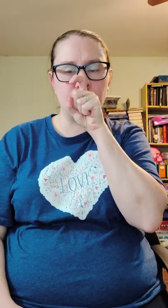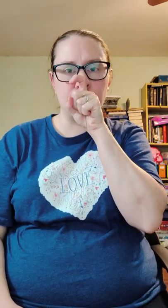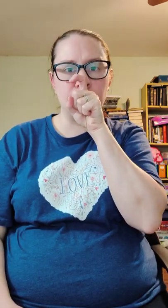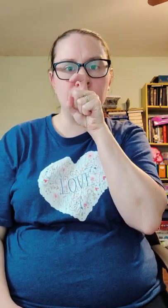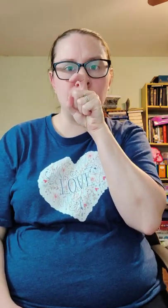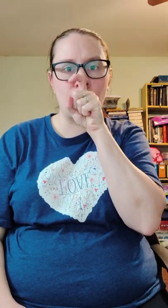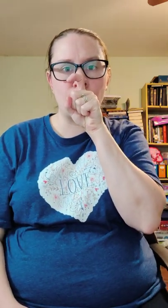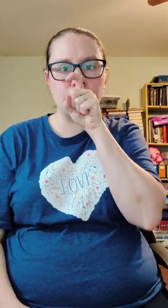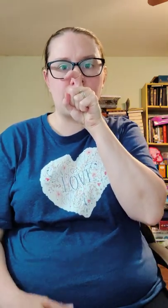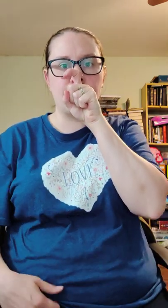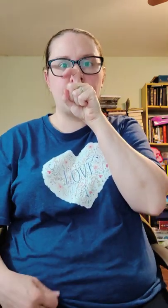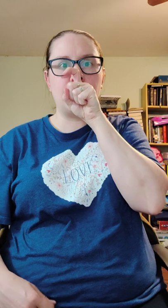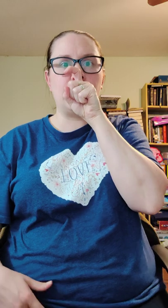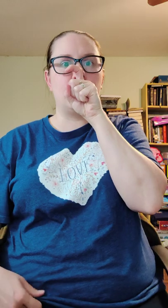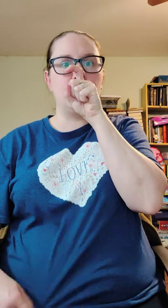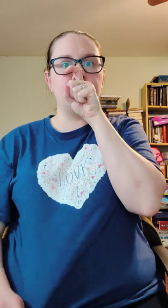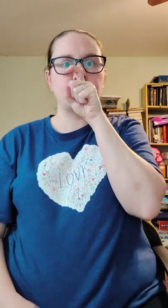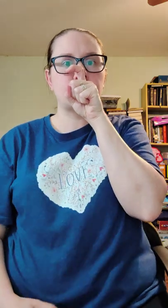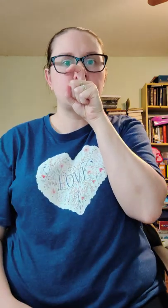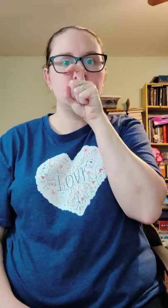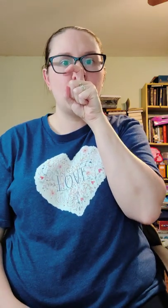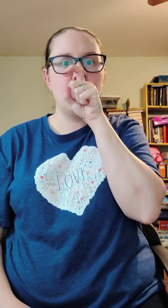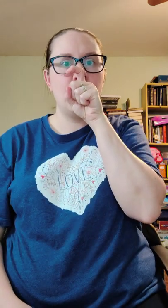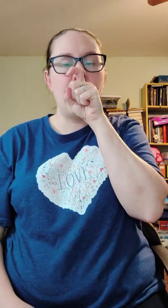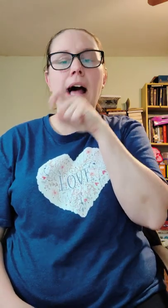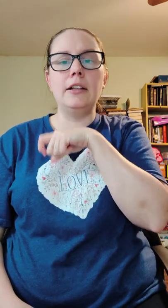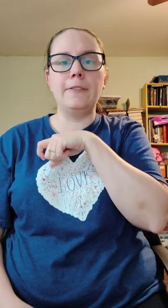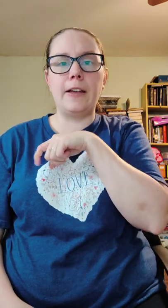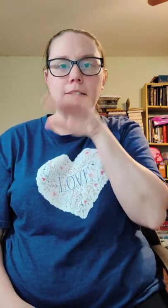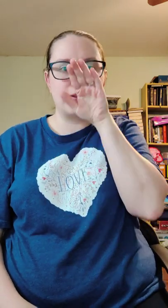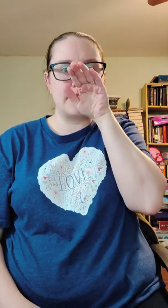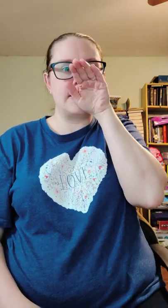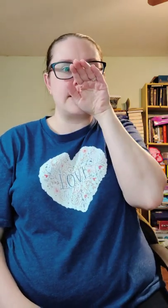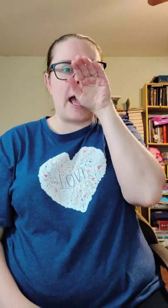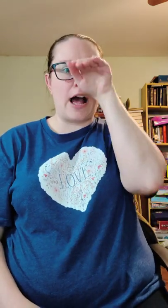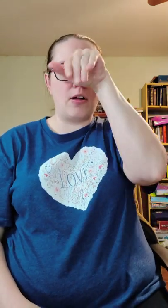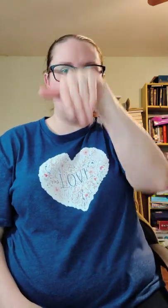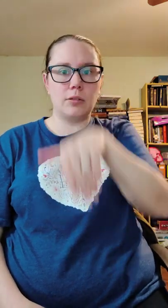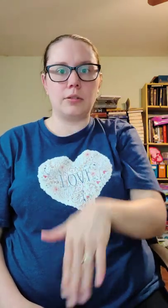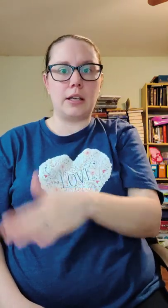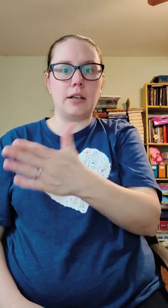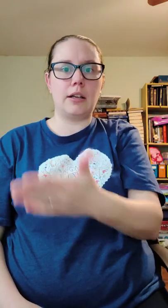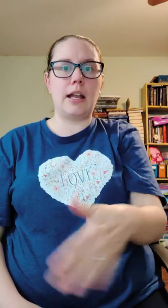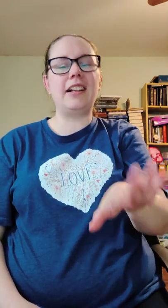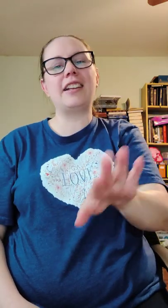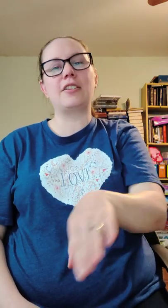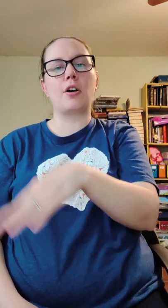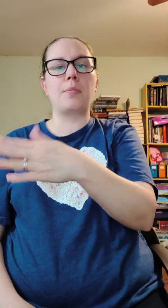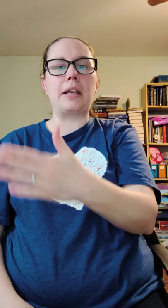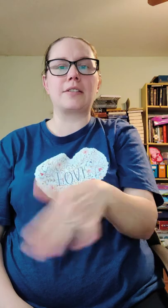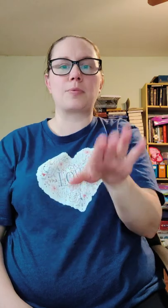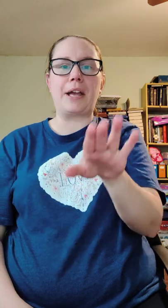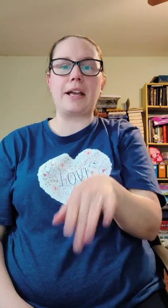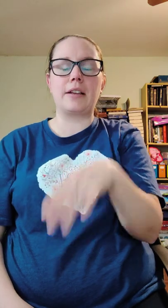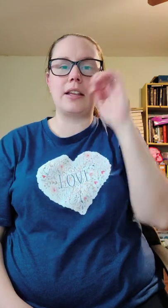nose of the eagle. Elephant. Down. And I like to go make a swing because